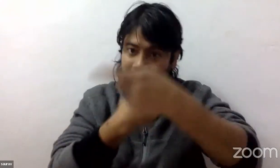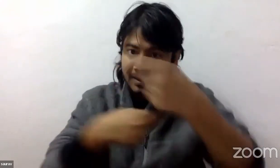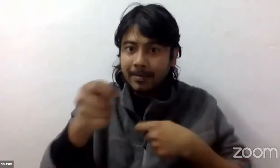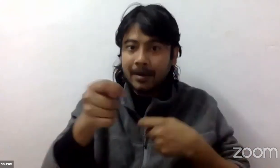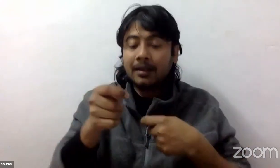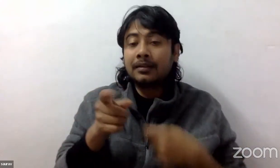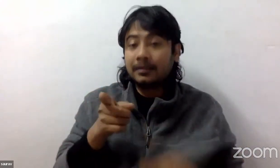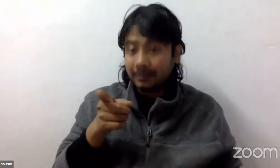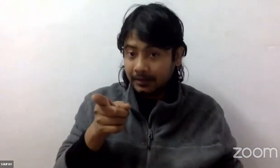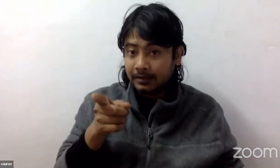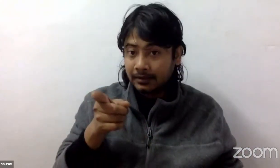no?